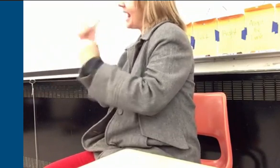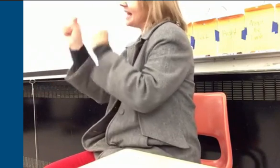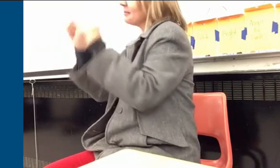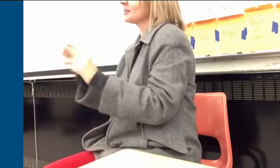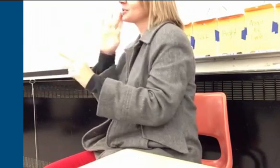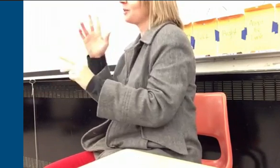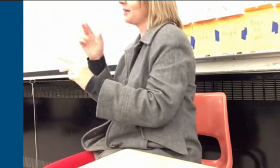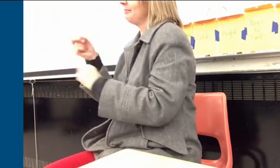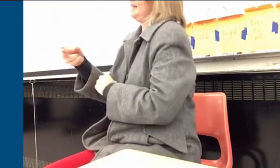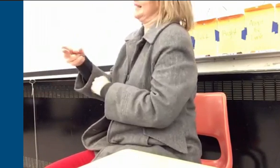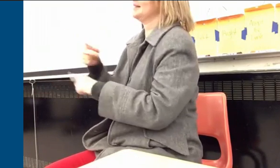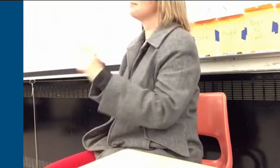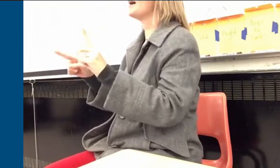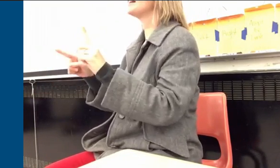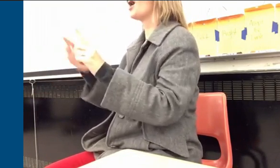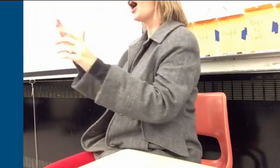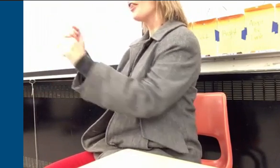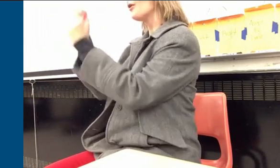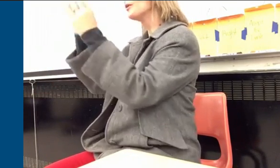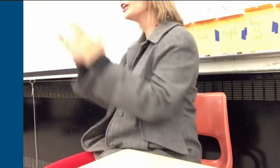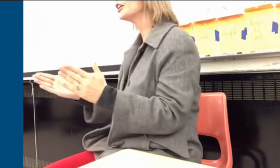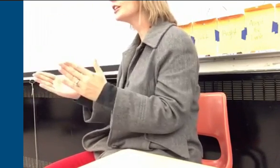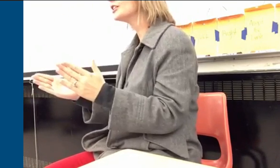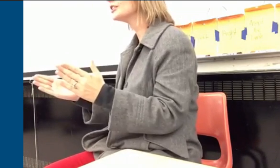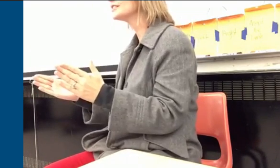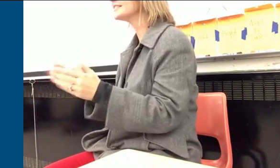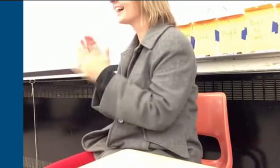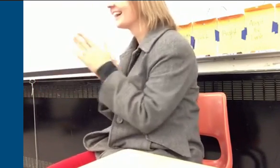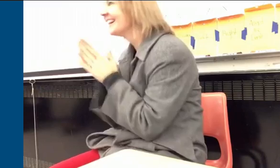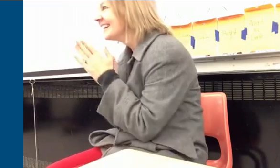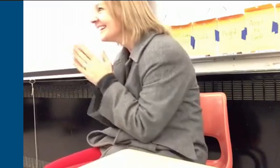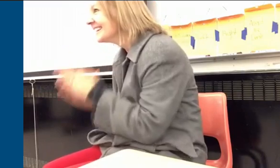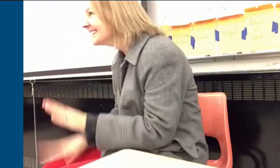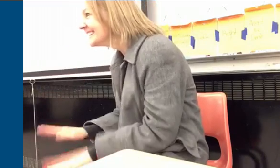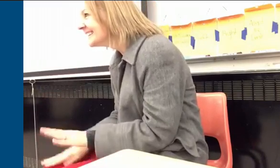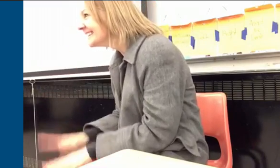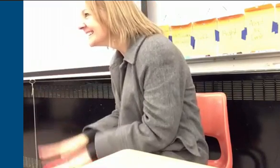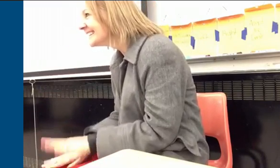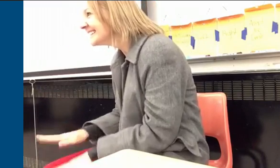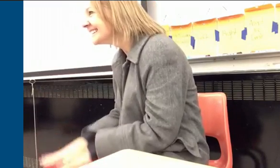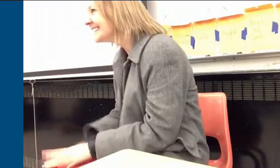that. But our winners, drum roll please,